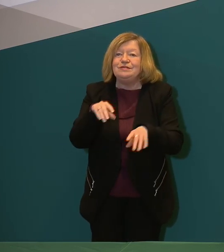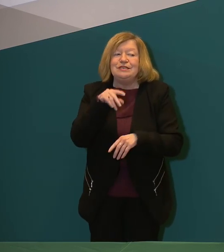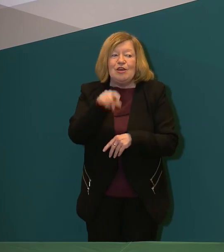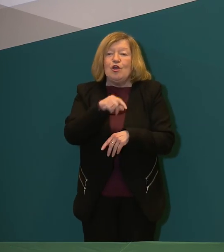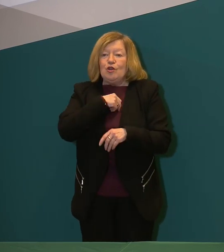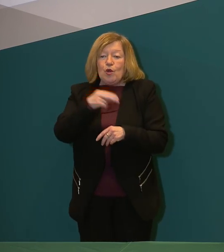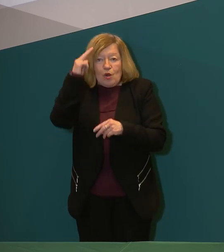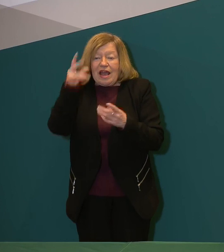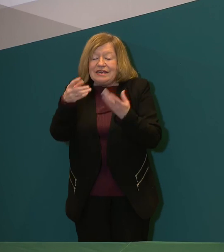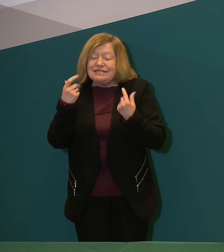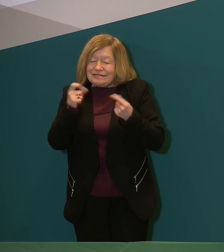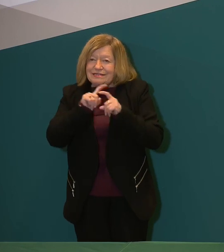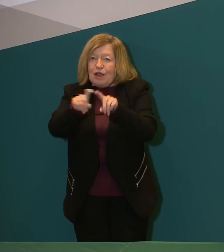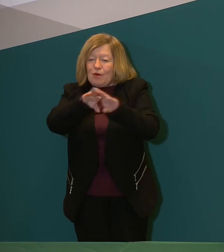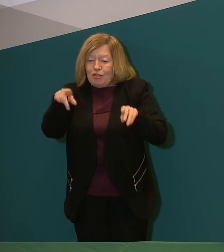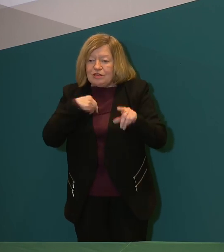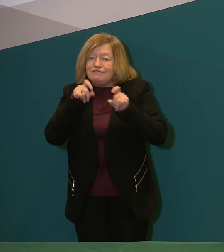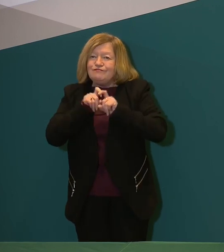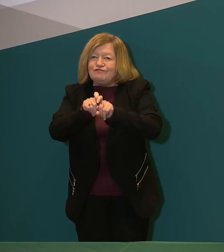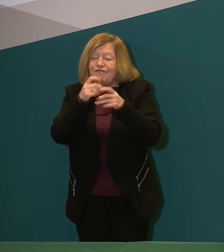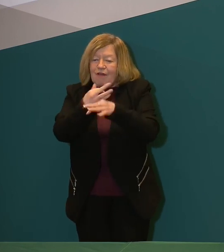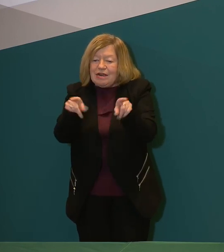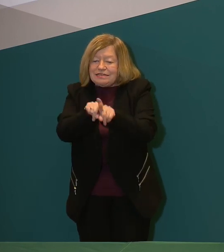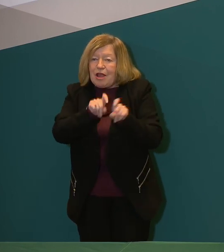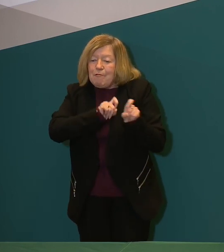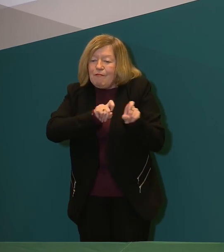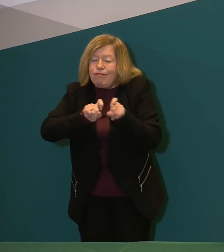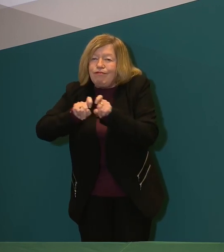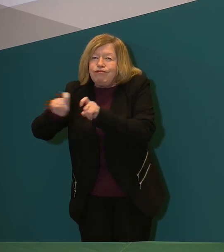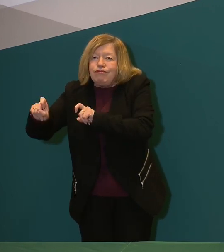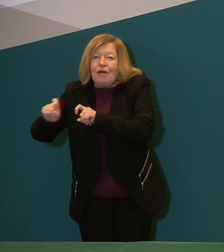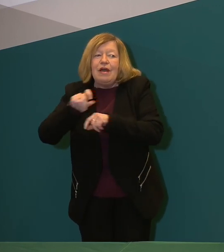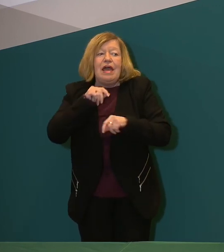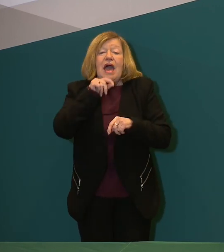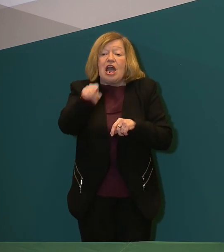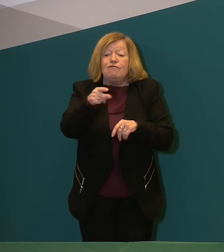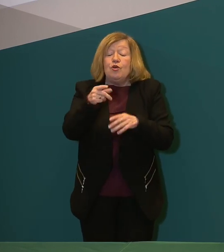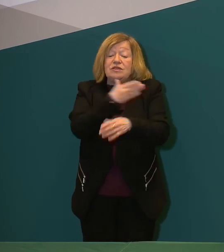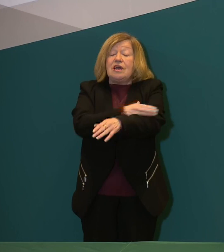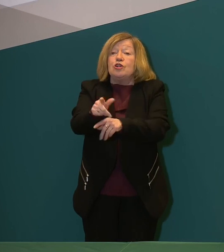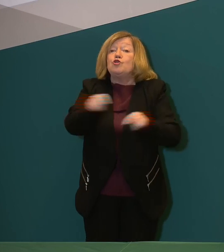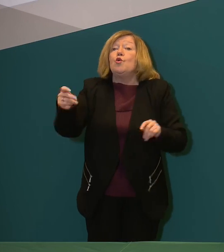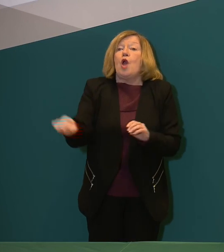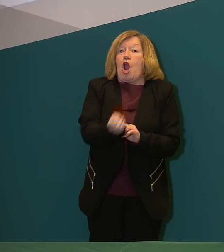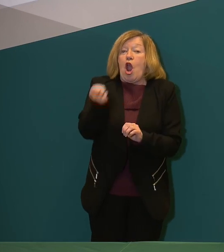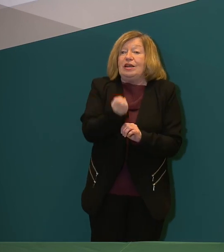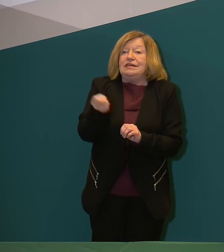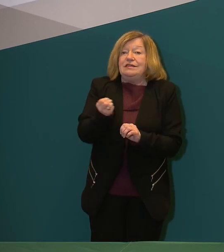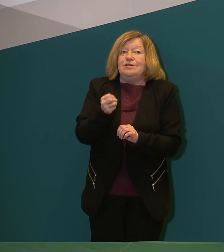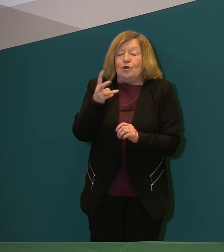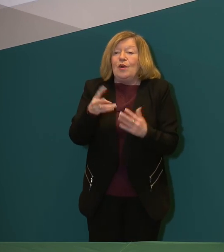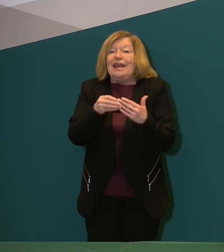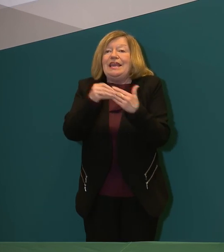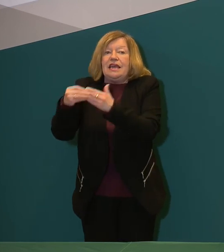and to stay the course with us with the implementation of those measures. And that if we were to institute them too early, what that would do was lead